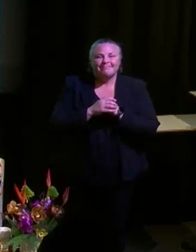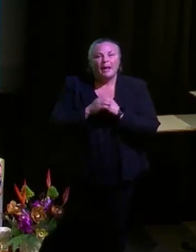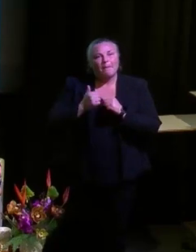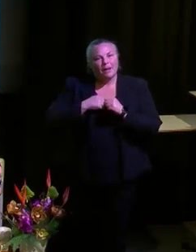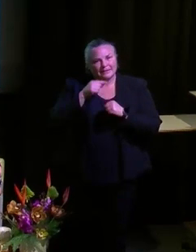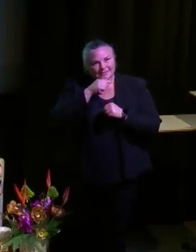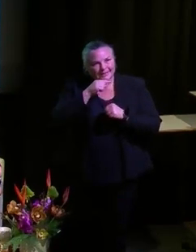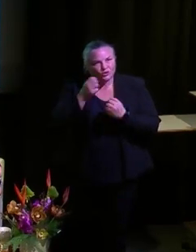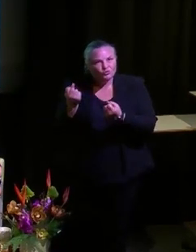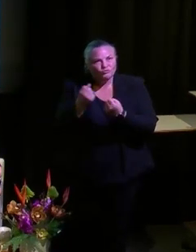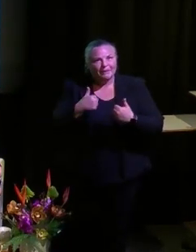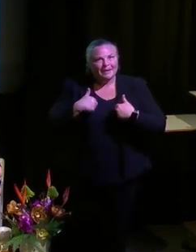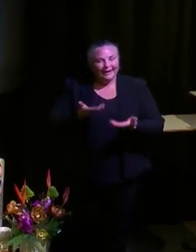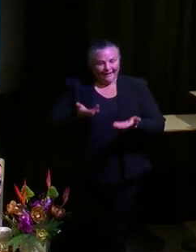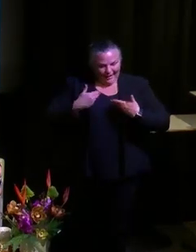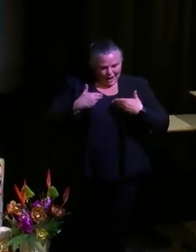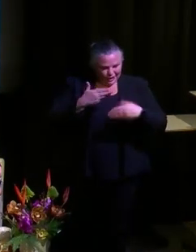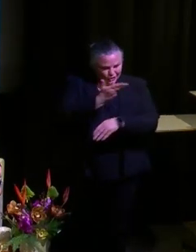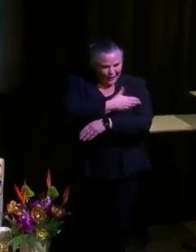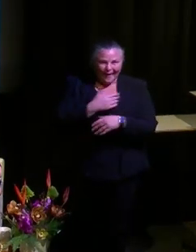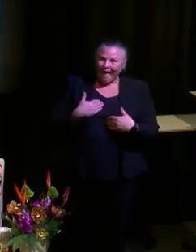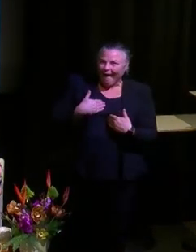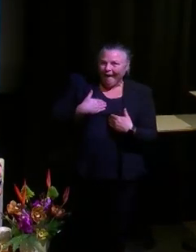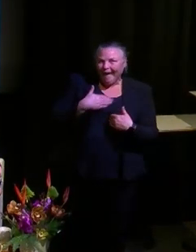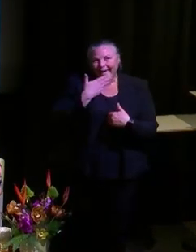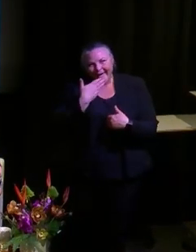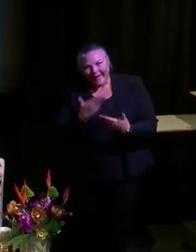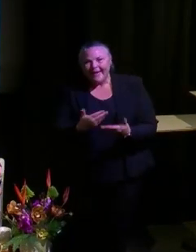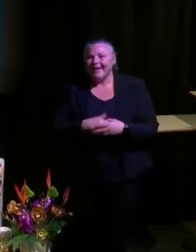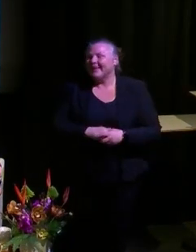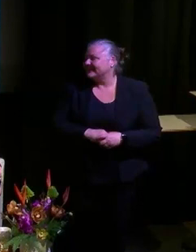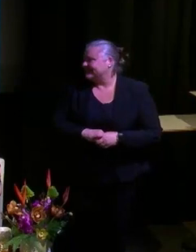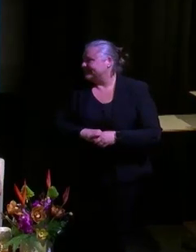to bring home a shirt for me was like, oh, how cool, thanks. So, yeah.